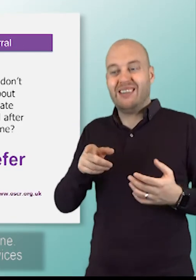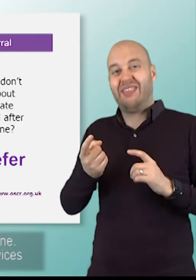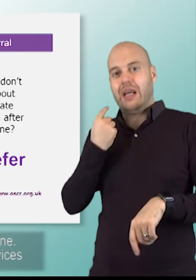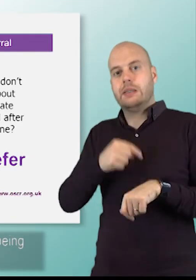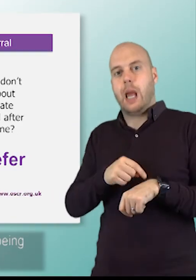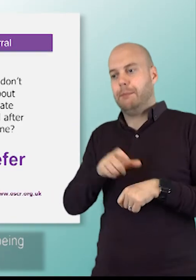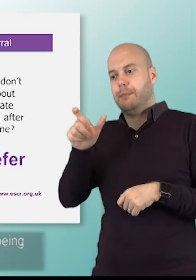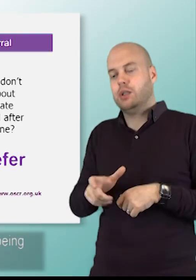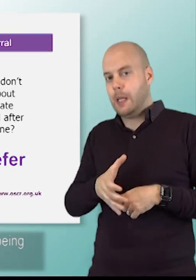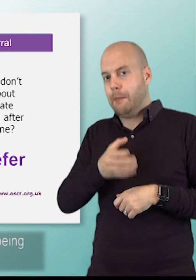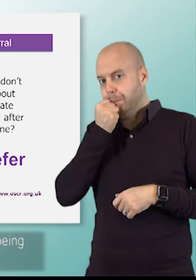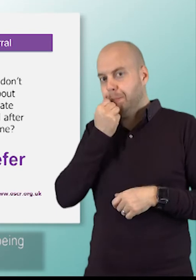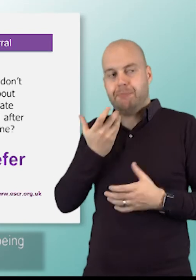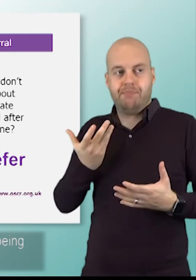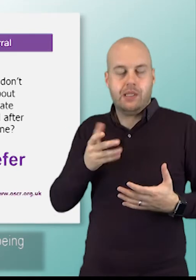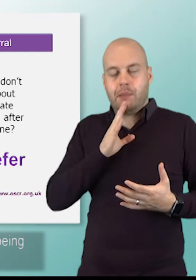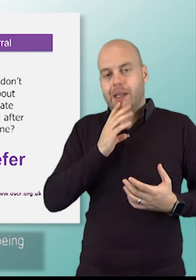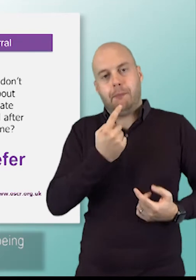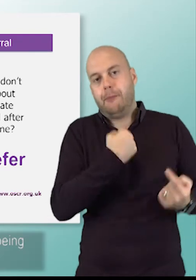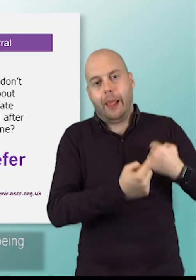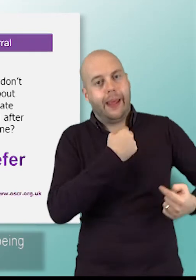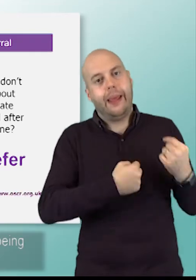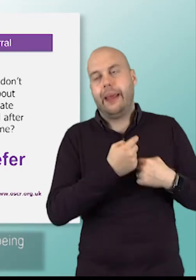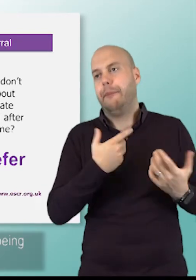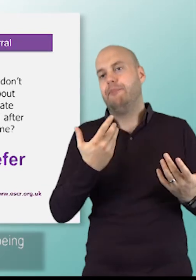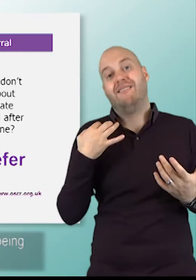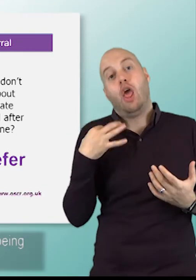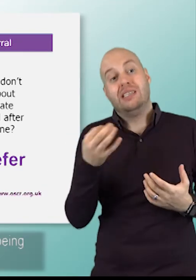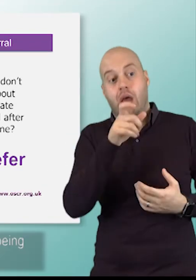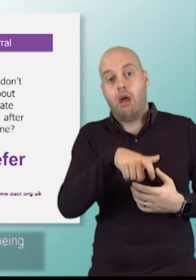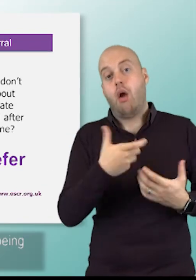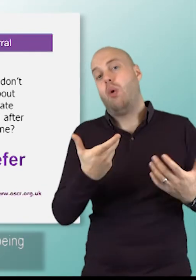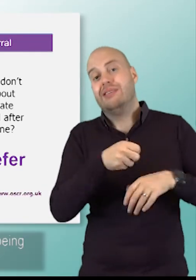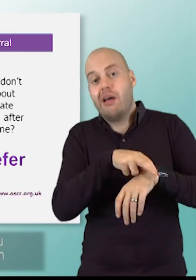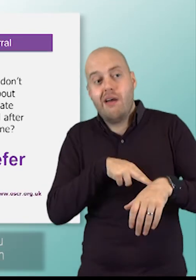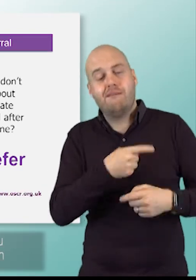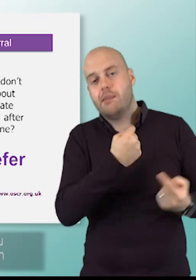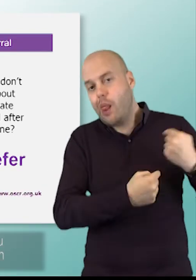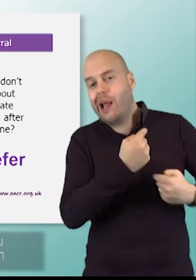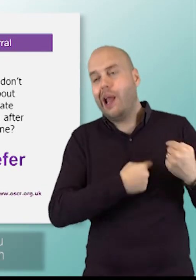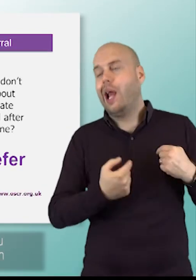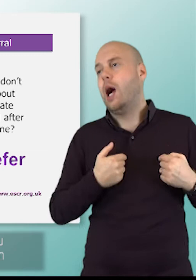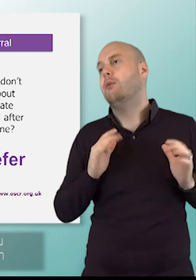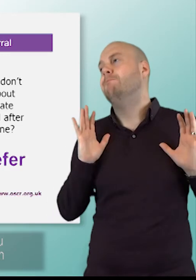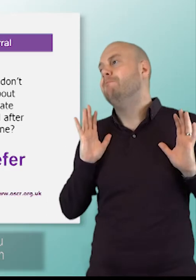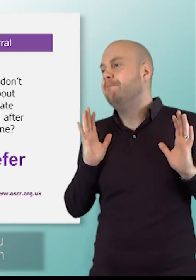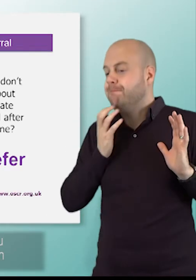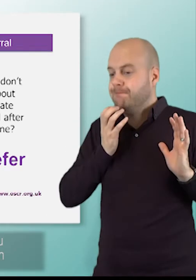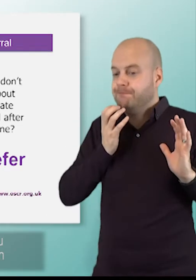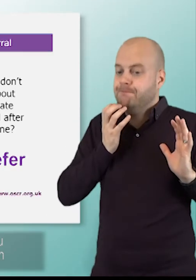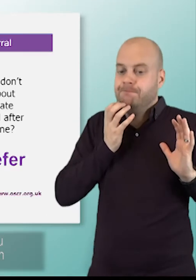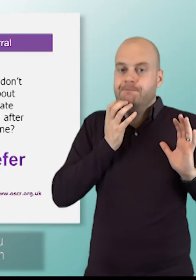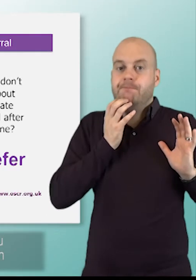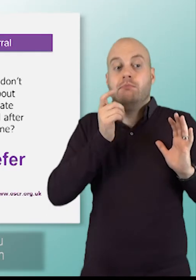services, didn't want to say anything because they were being bullied by a staff member, by a volunteer. If that person is gone,